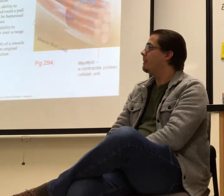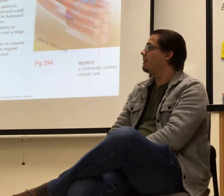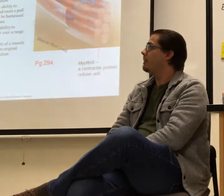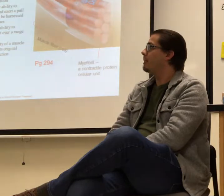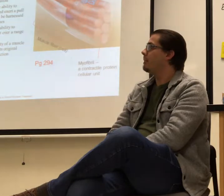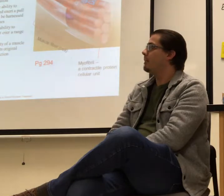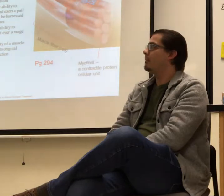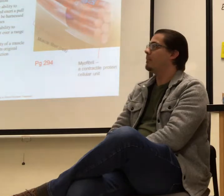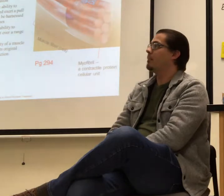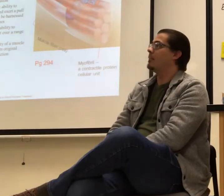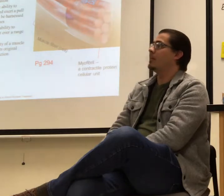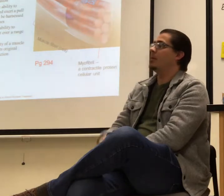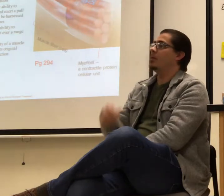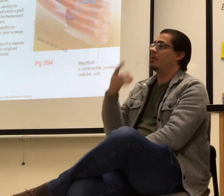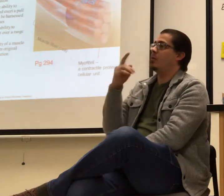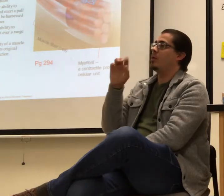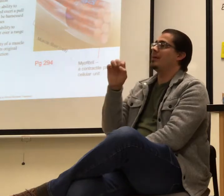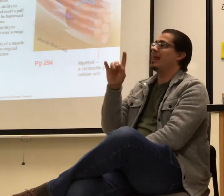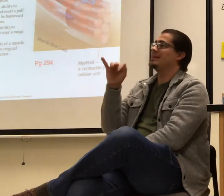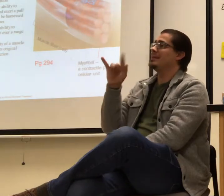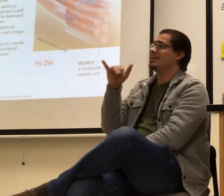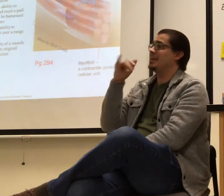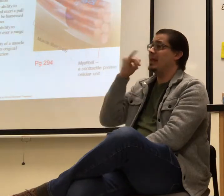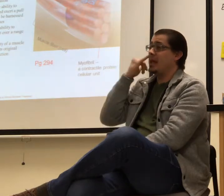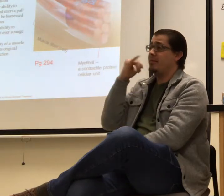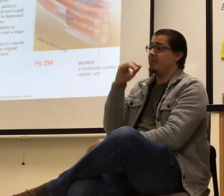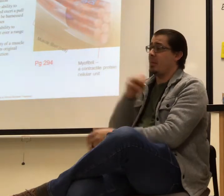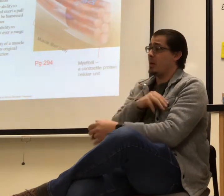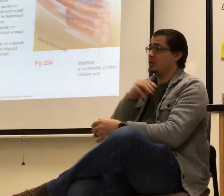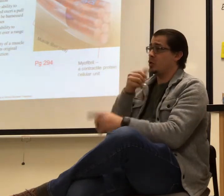The muscle can return to its